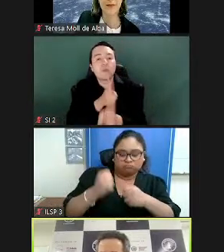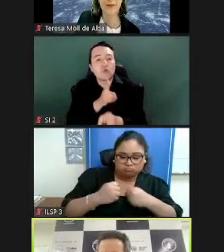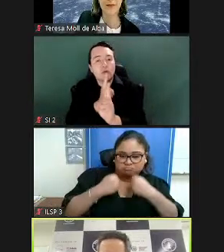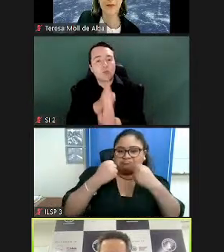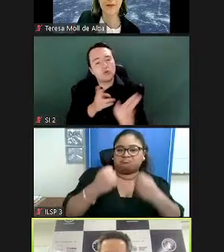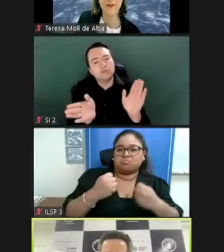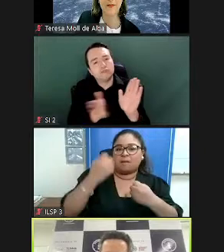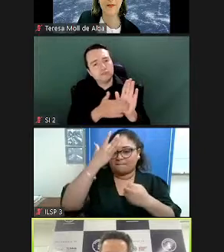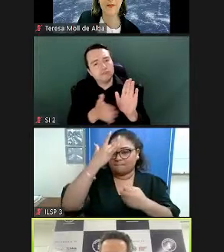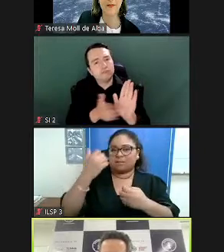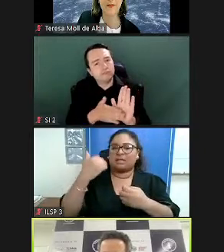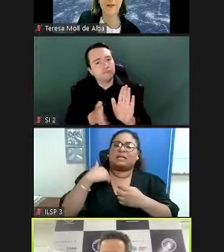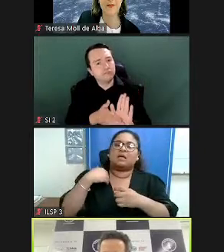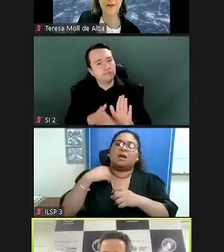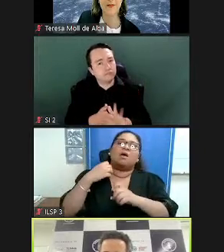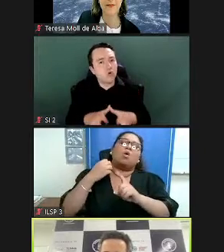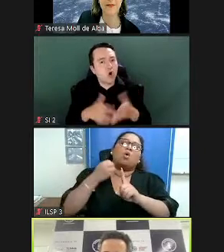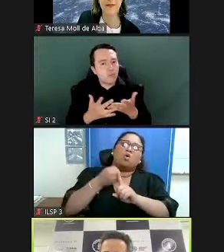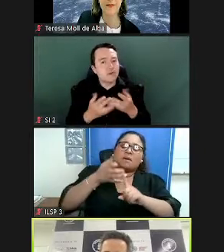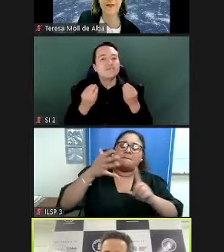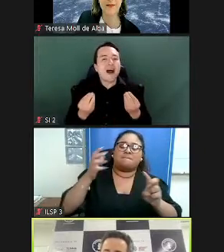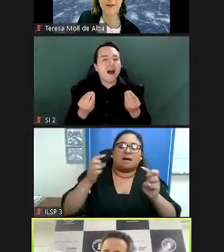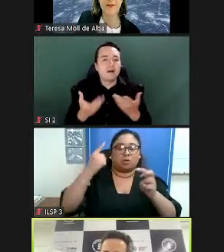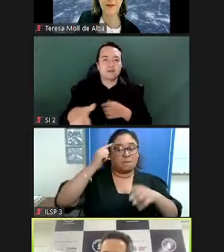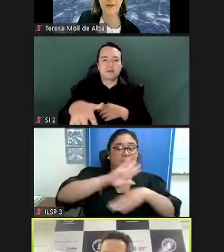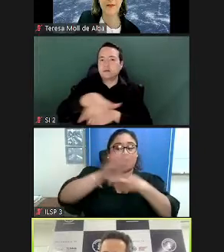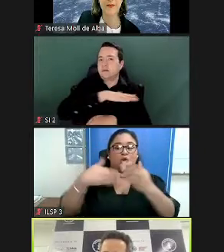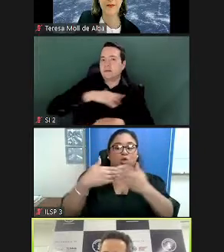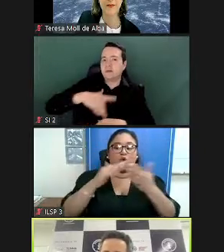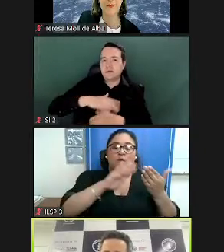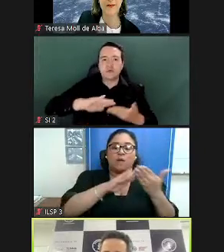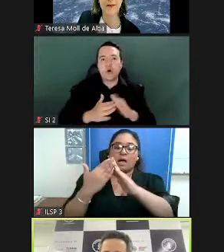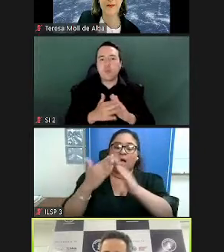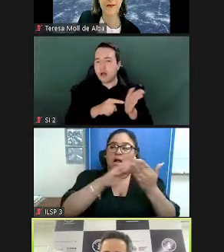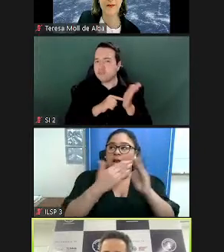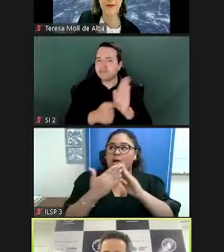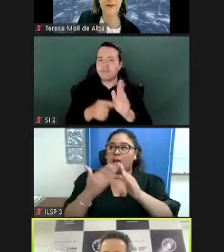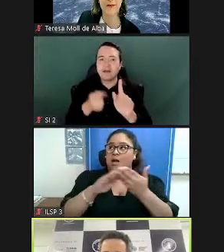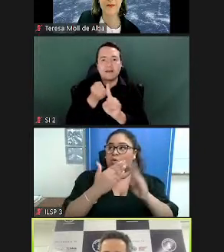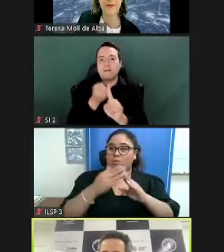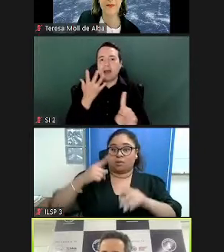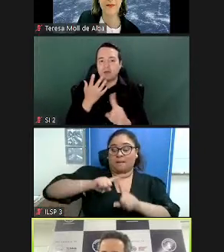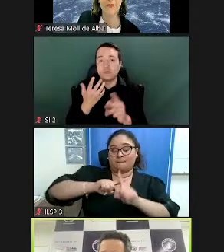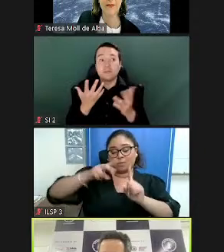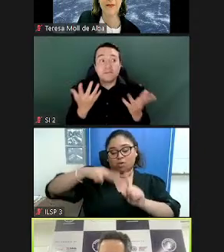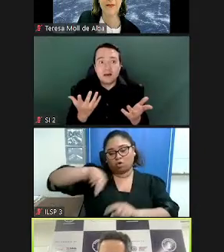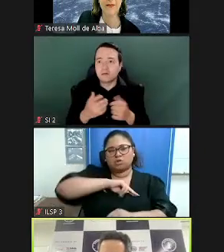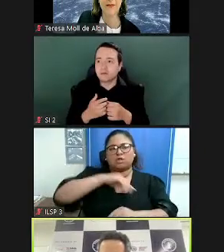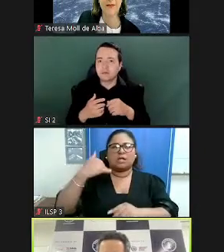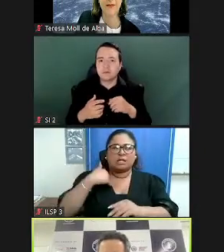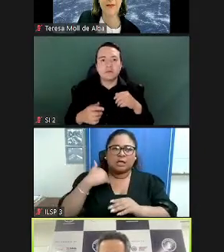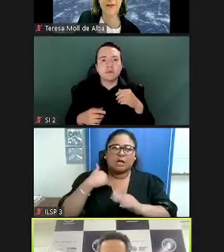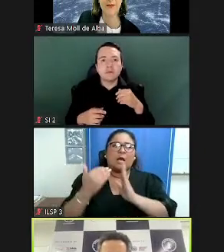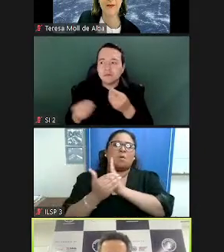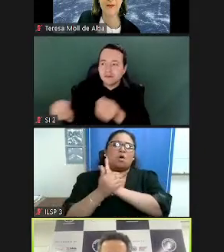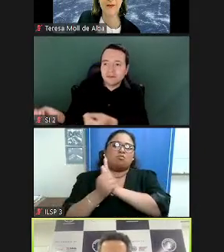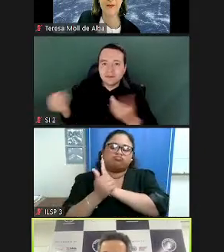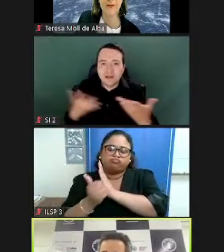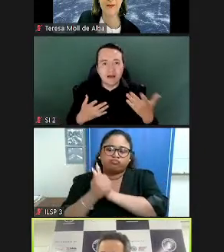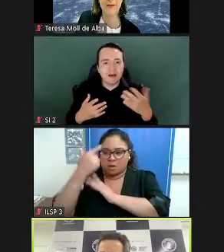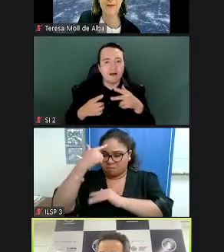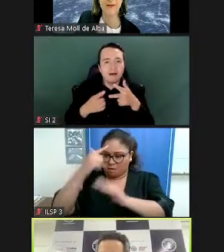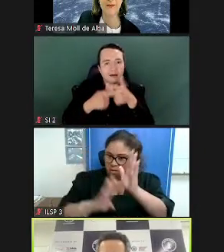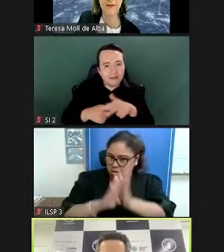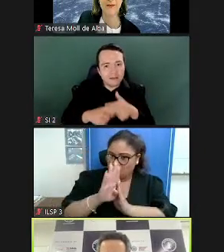plan for co-creation of solutions that will have a proper impact on the community but we do not have a technological tool for these to be